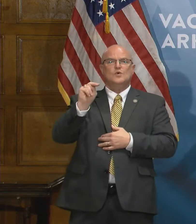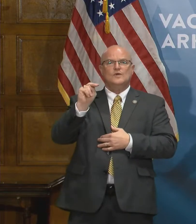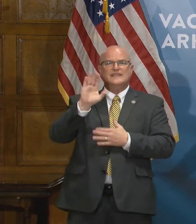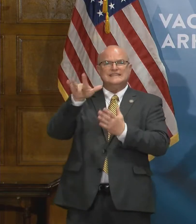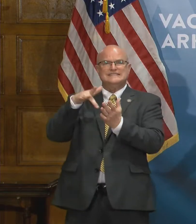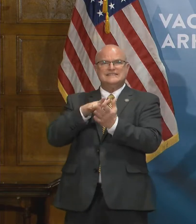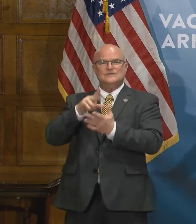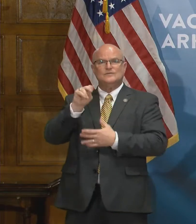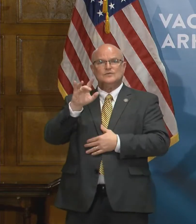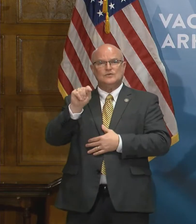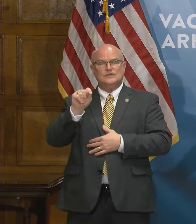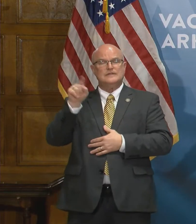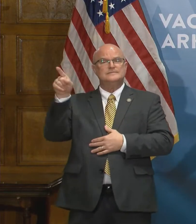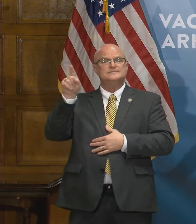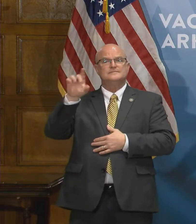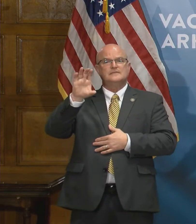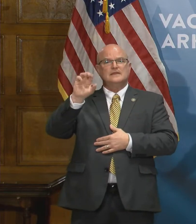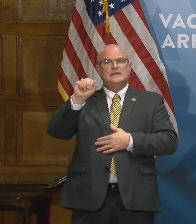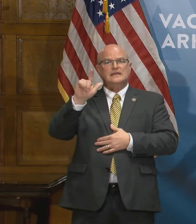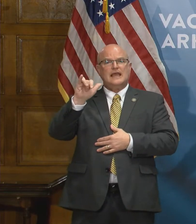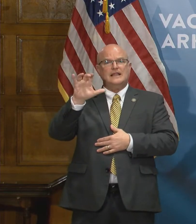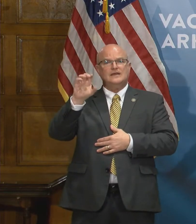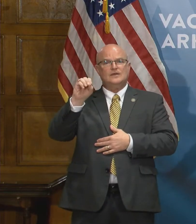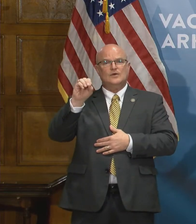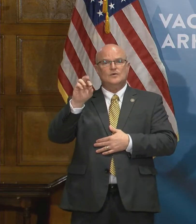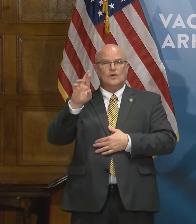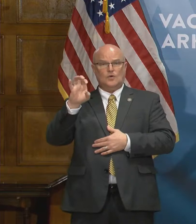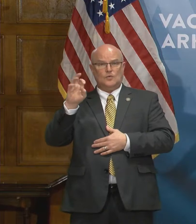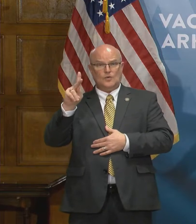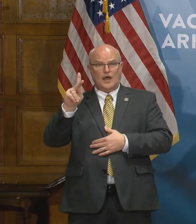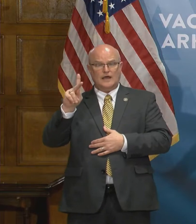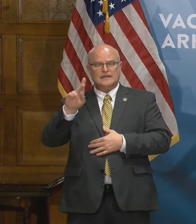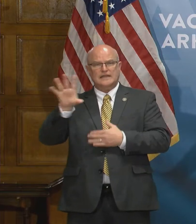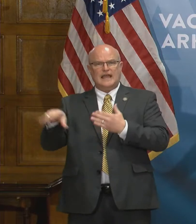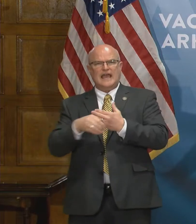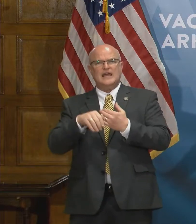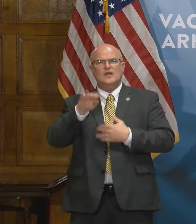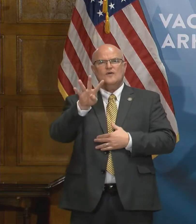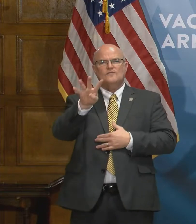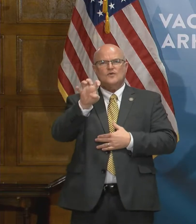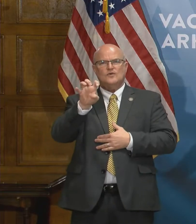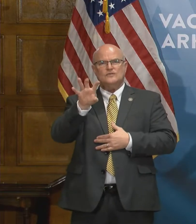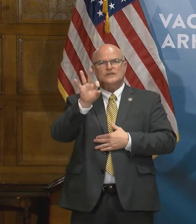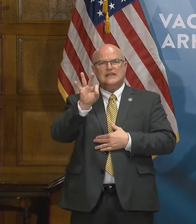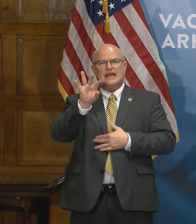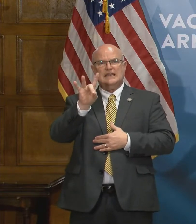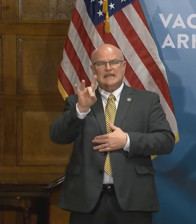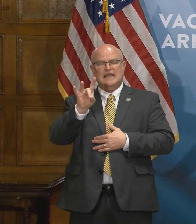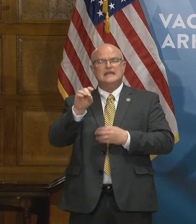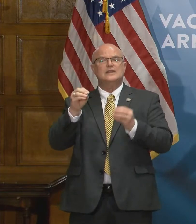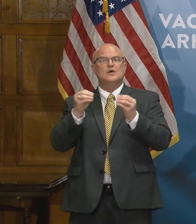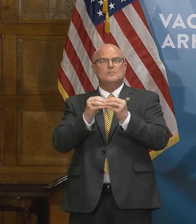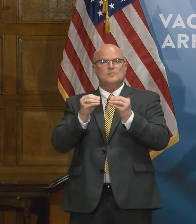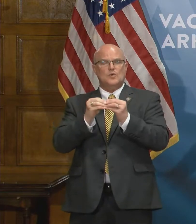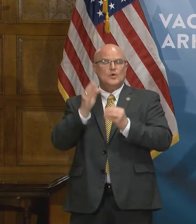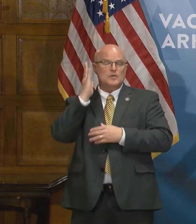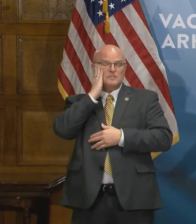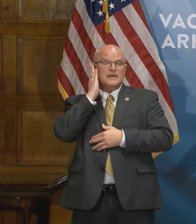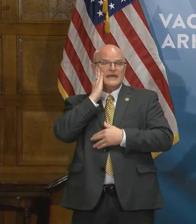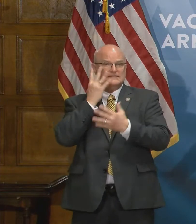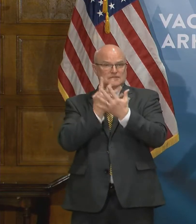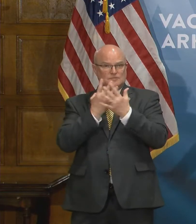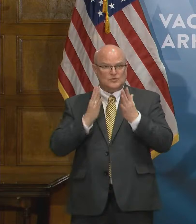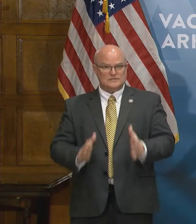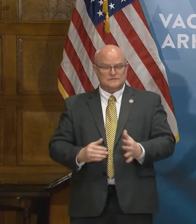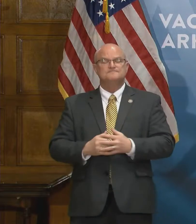Unit in Calico Rock to add approximately 498 additional prison beds.